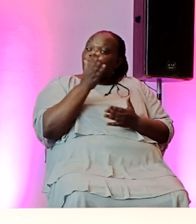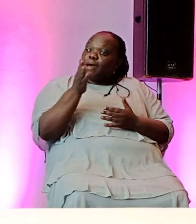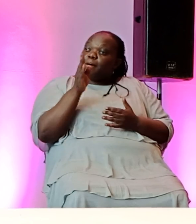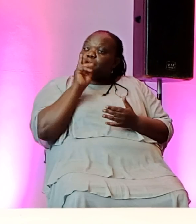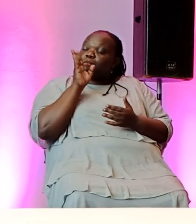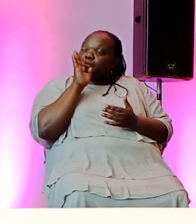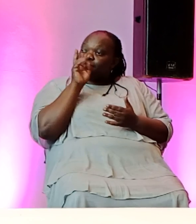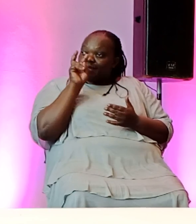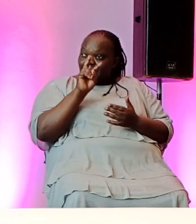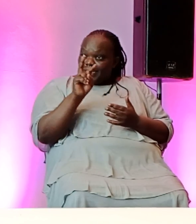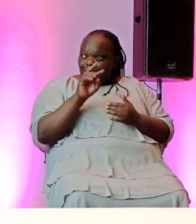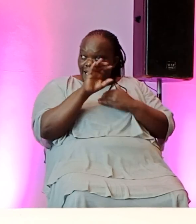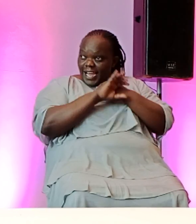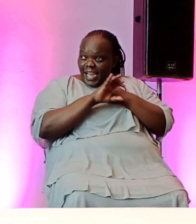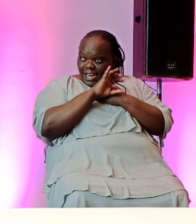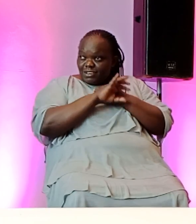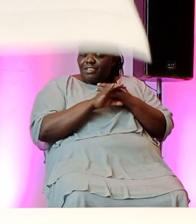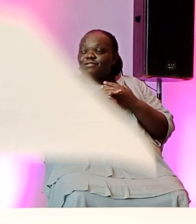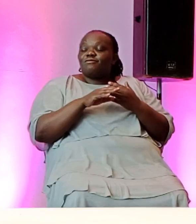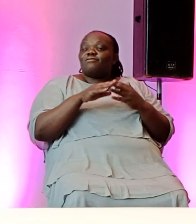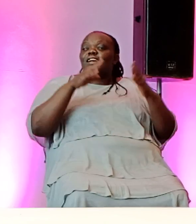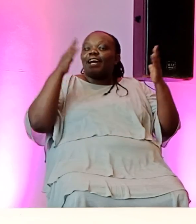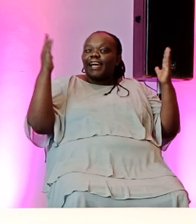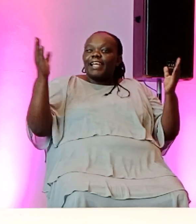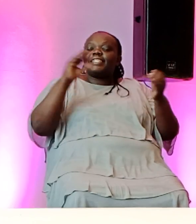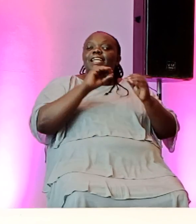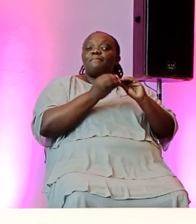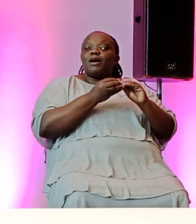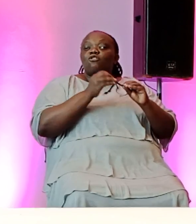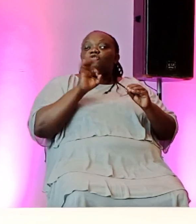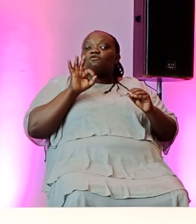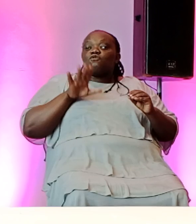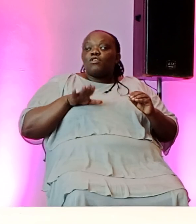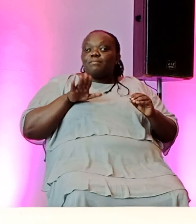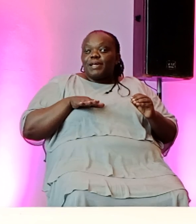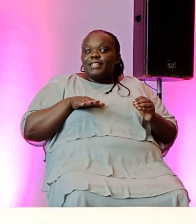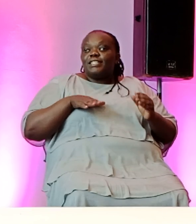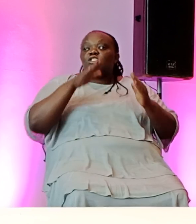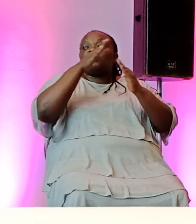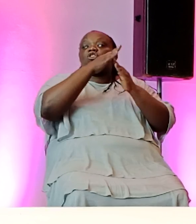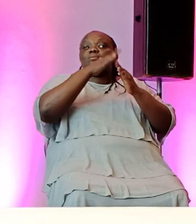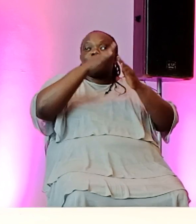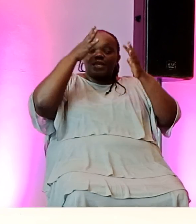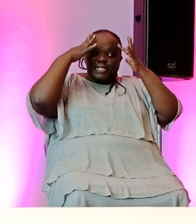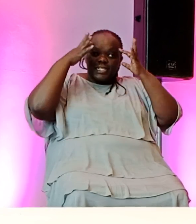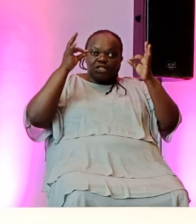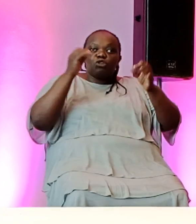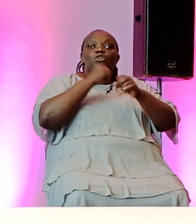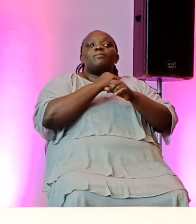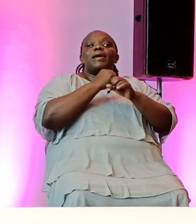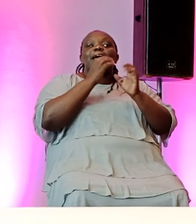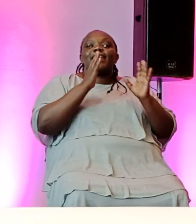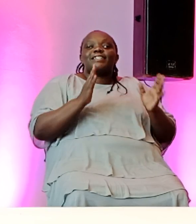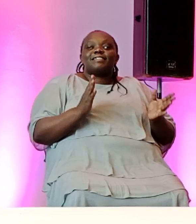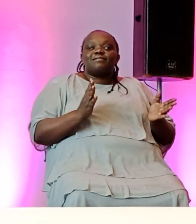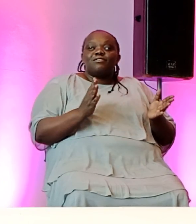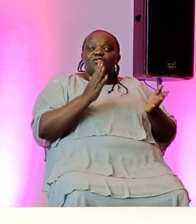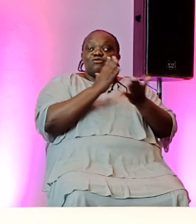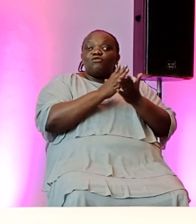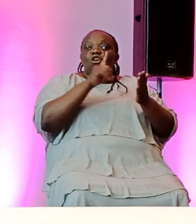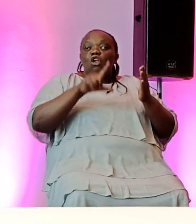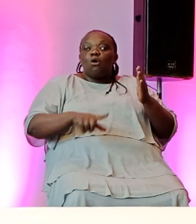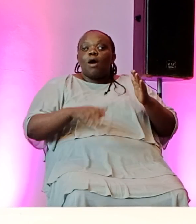been seen that countries with greater proportion of women as top decision makers have